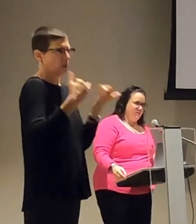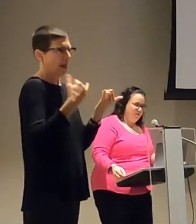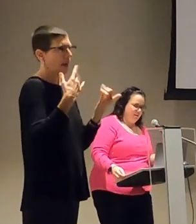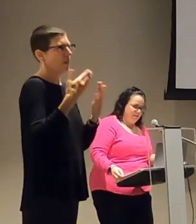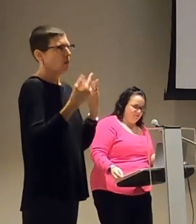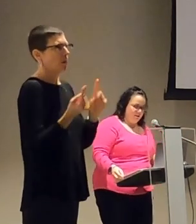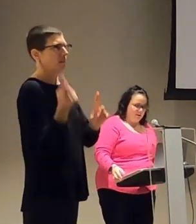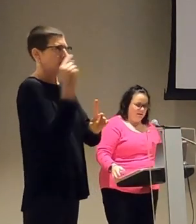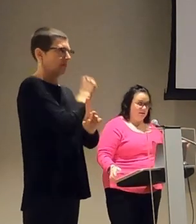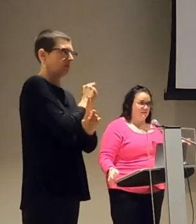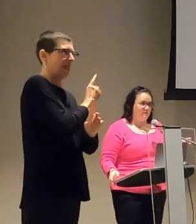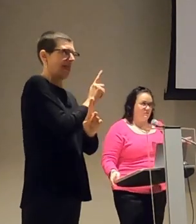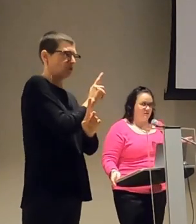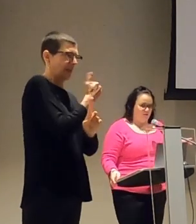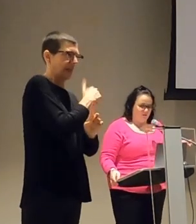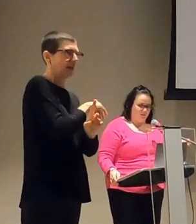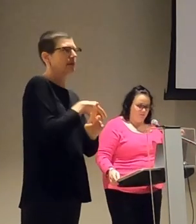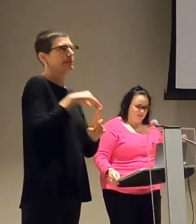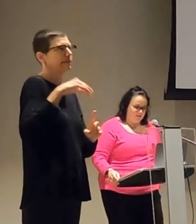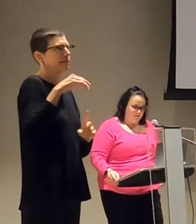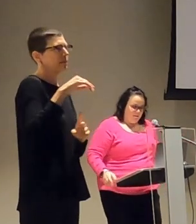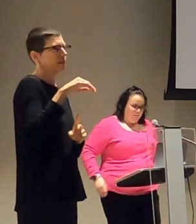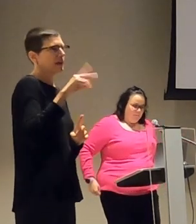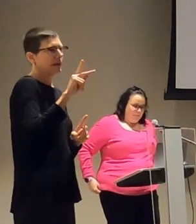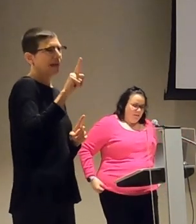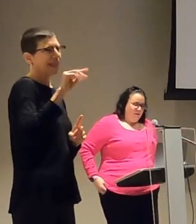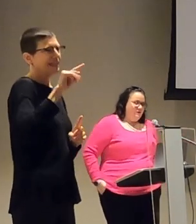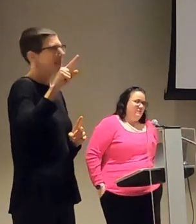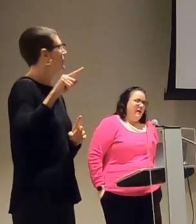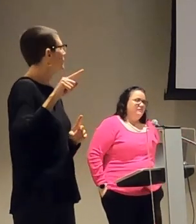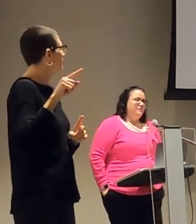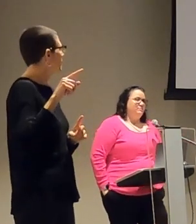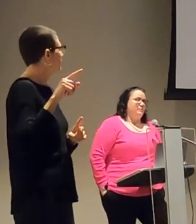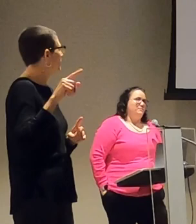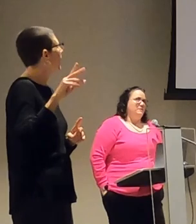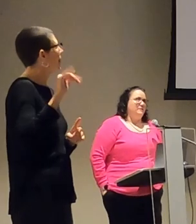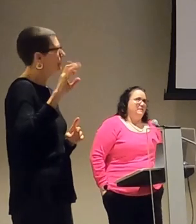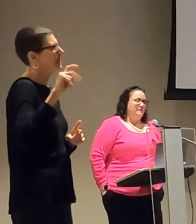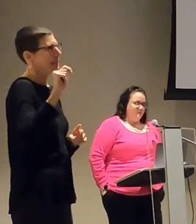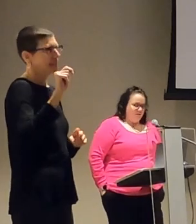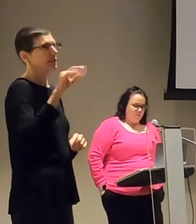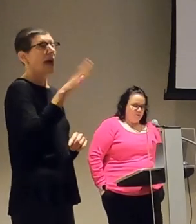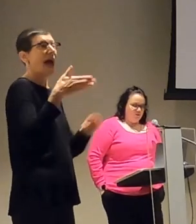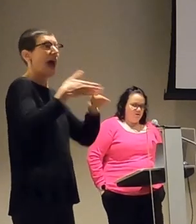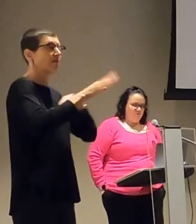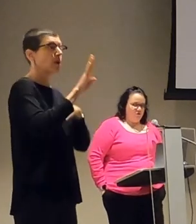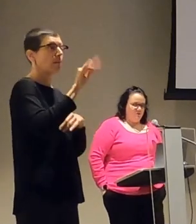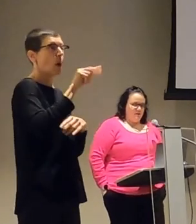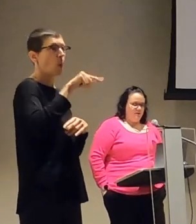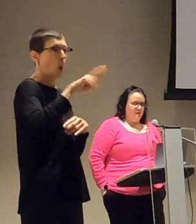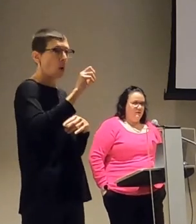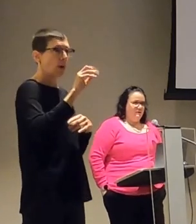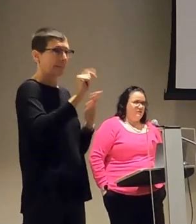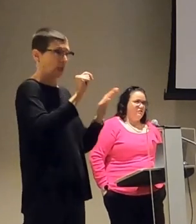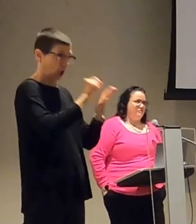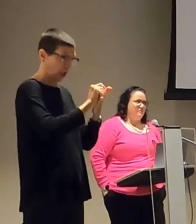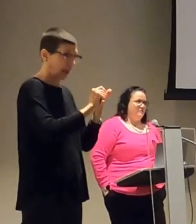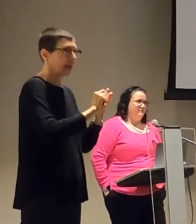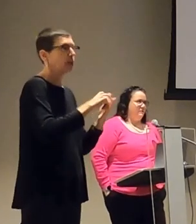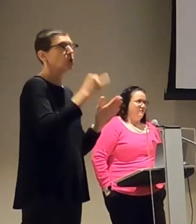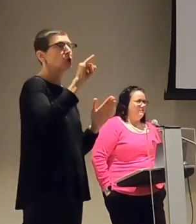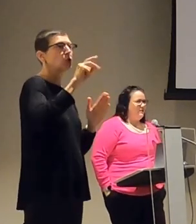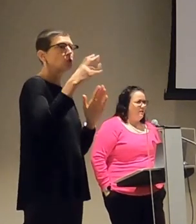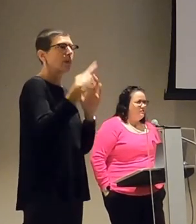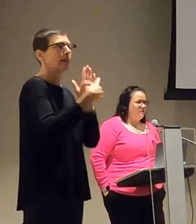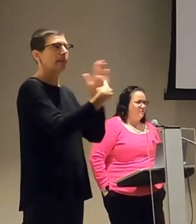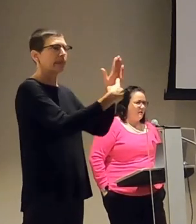quickly return to Lazzarini is Gustav Klimt's. So after the Baroque period, the depictions of Judith in the history